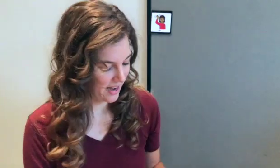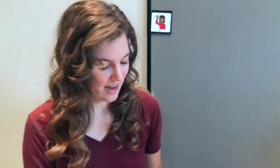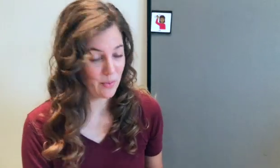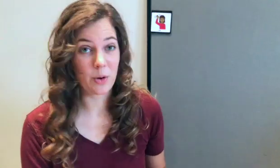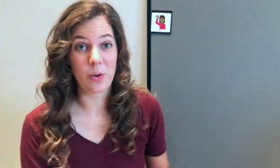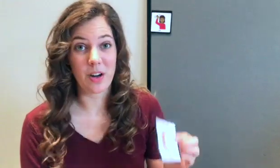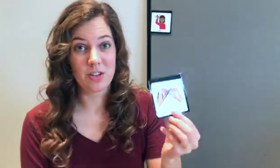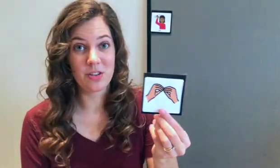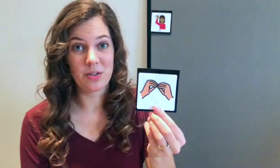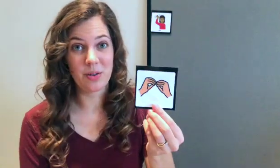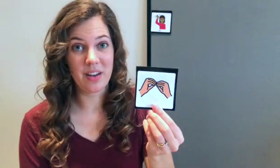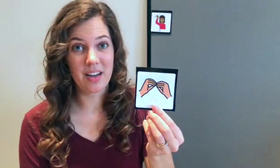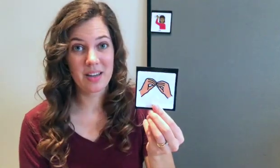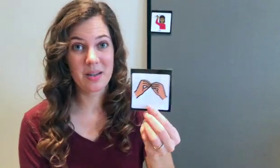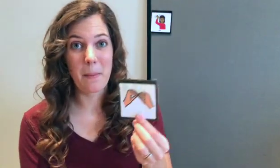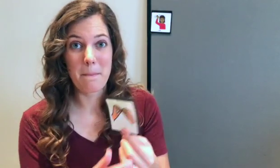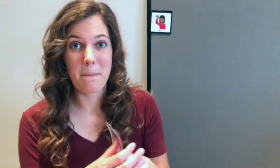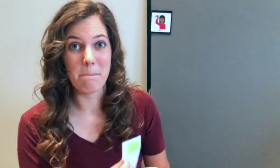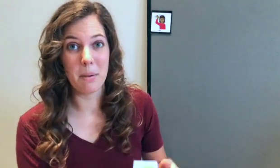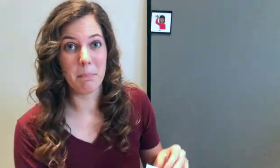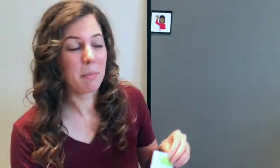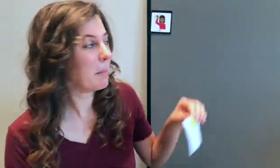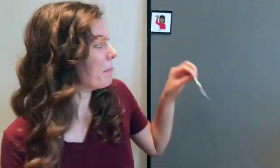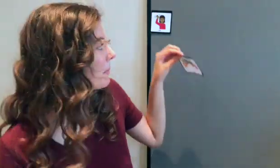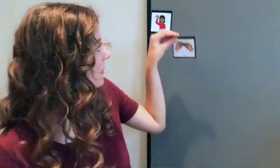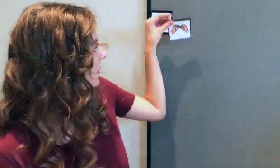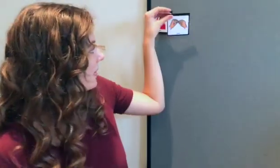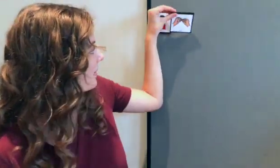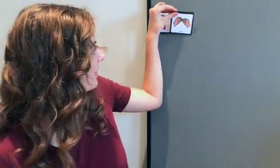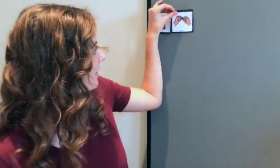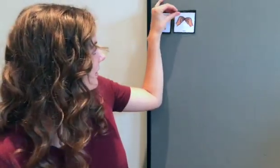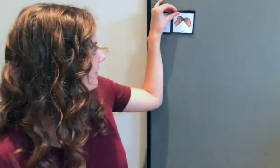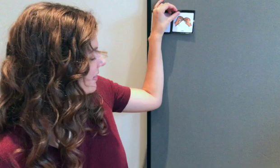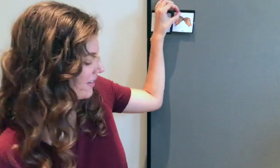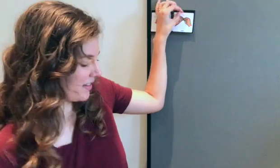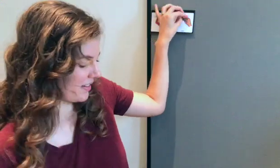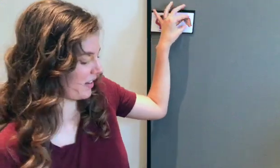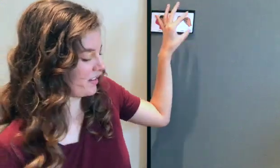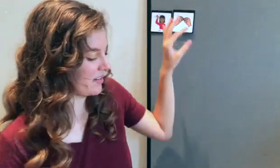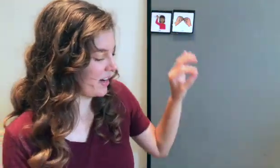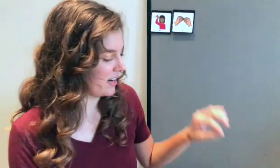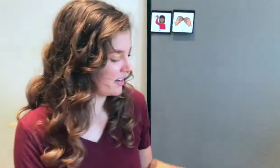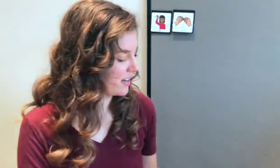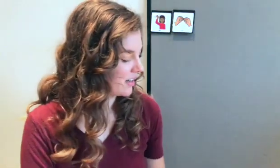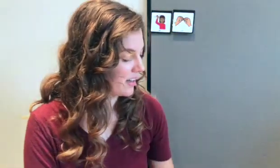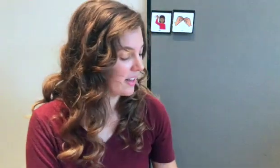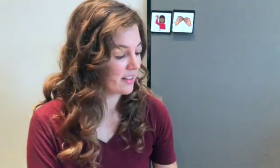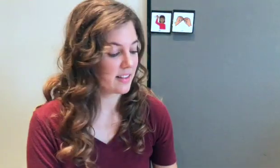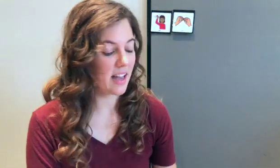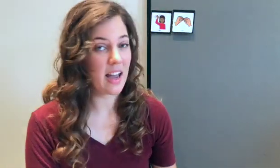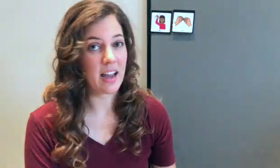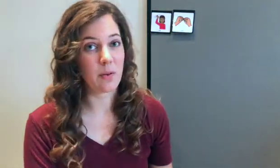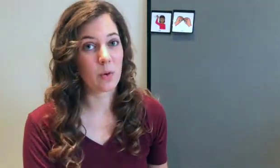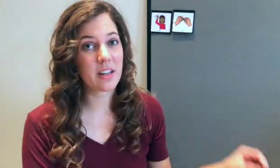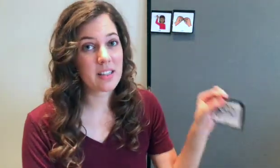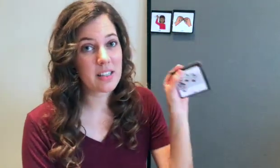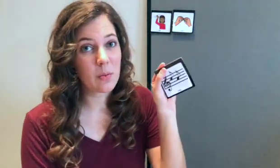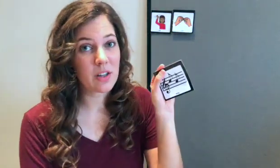Then we're going to do the more. That's right. Then we're going to sing one